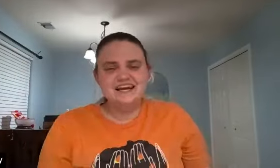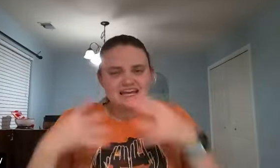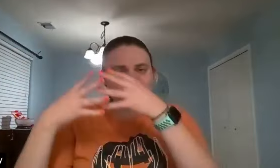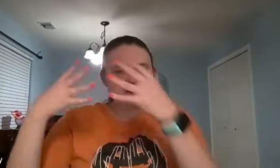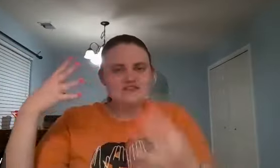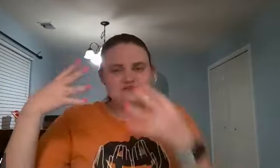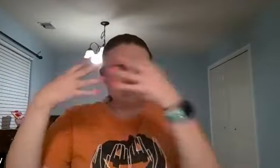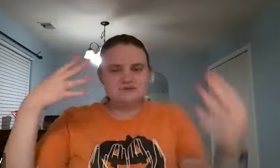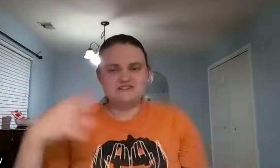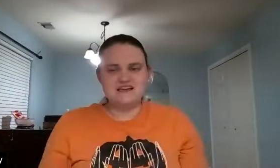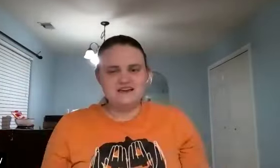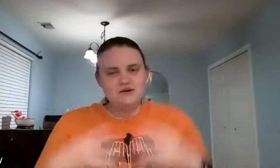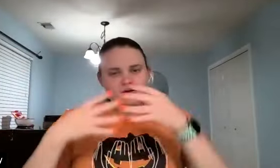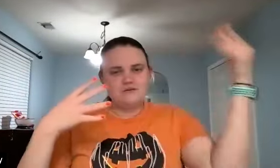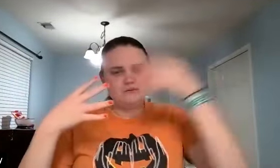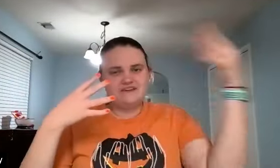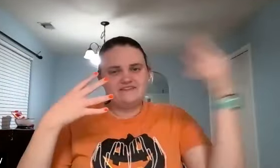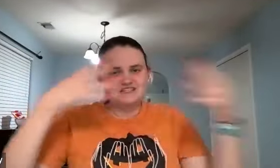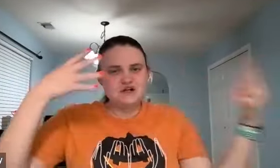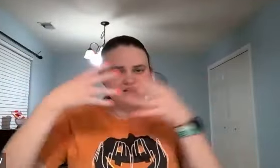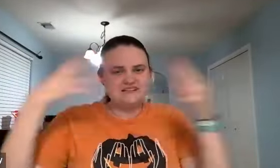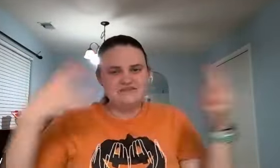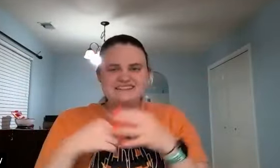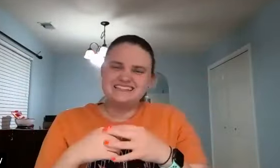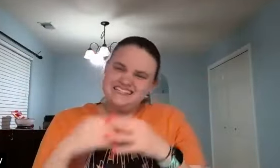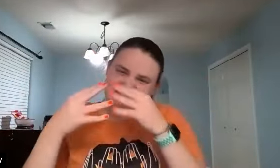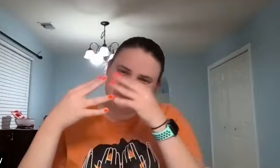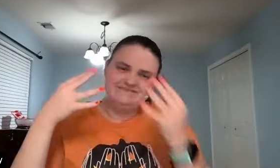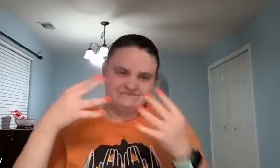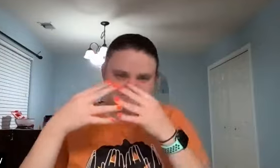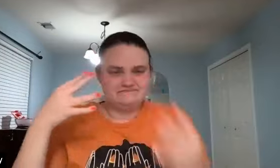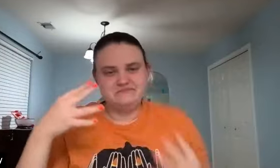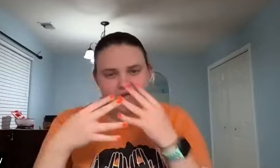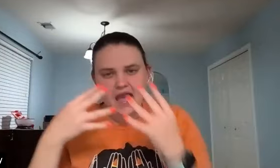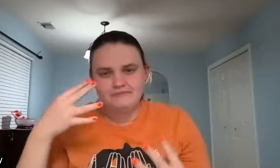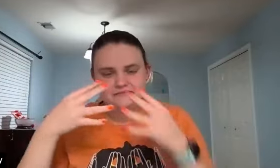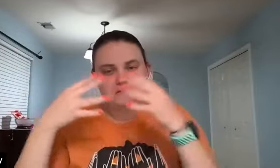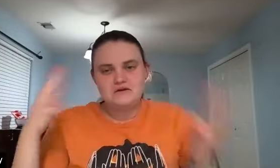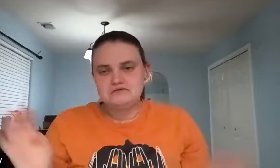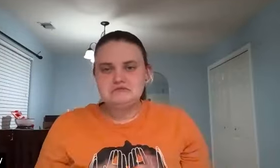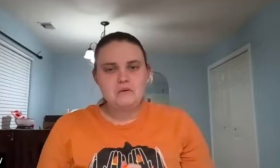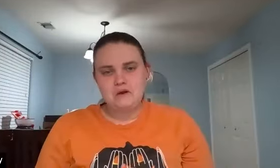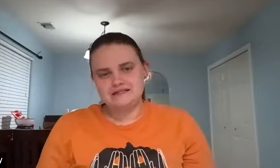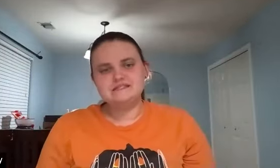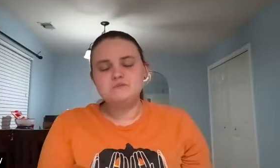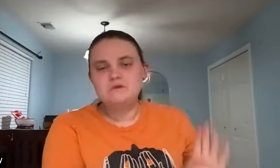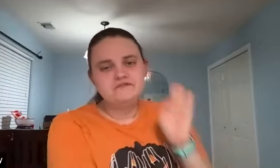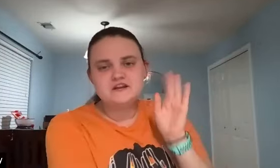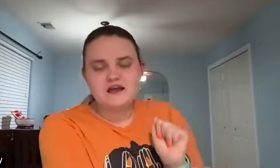It's one of those ones where it's like, okay, well, we're thinking this is close enough, and it's like, yeah, no worries. Someone will figure out and